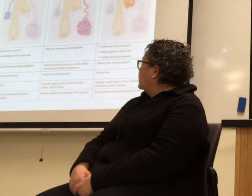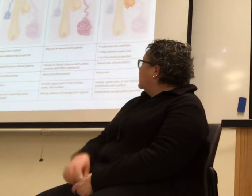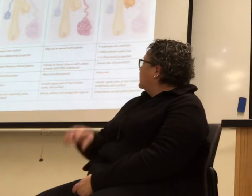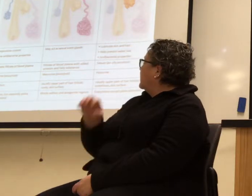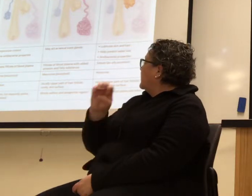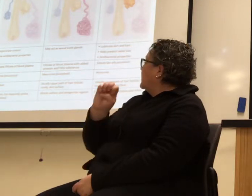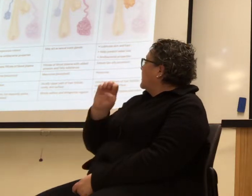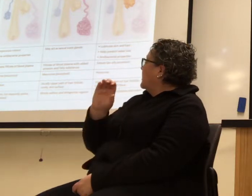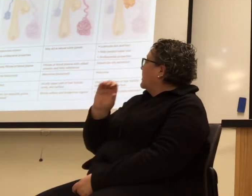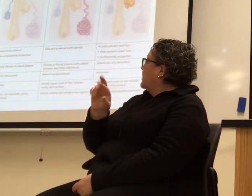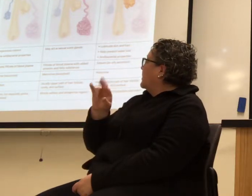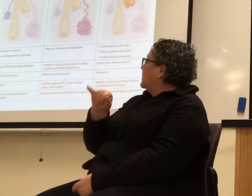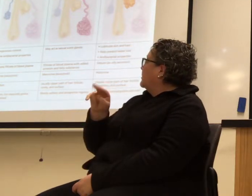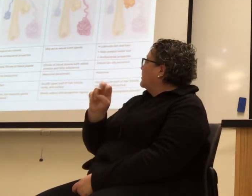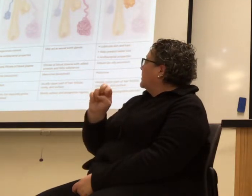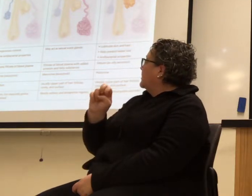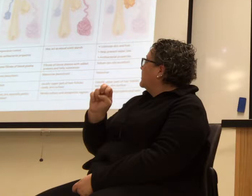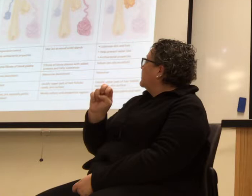sebaceous.